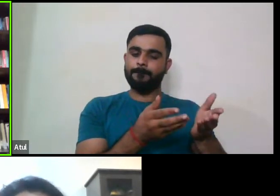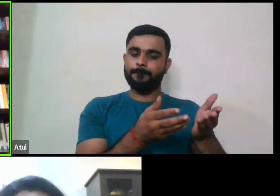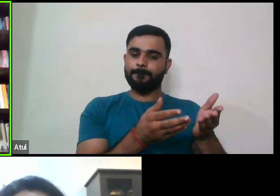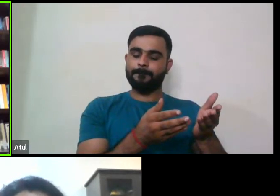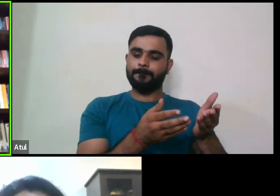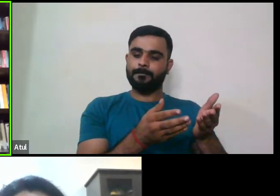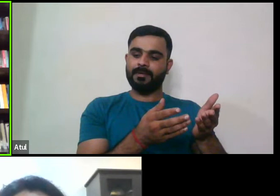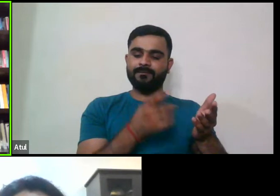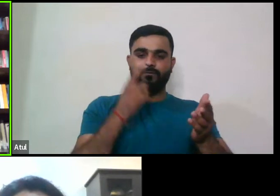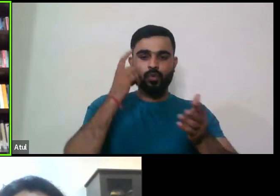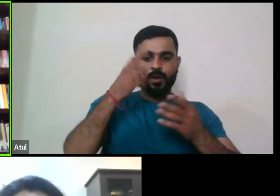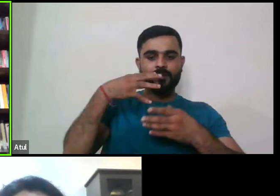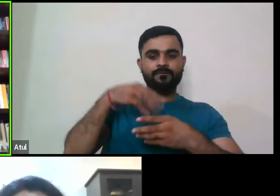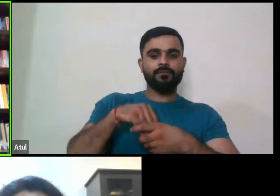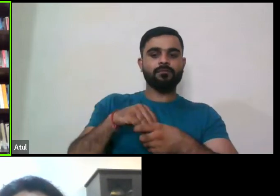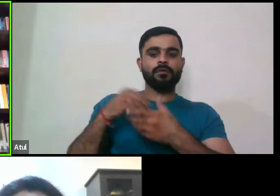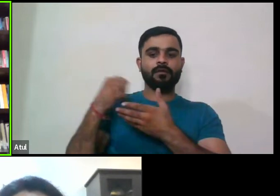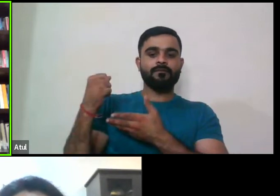we've got some funding